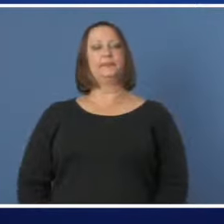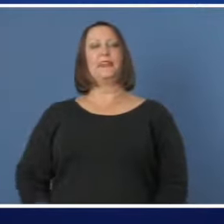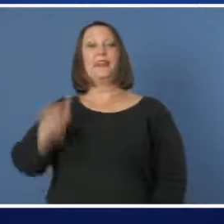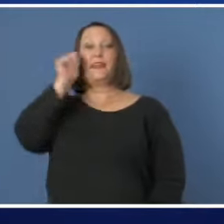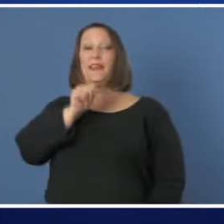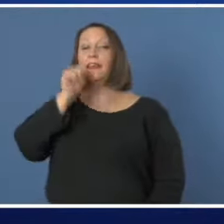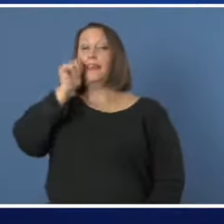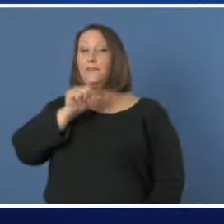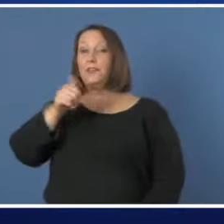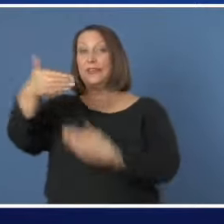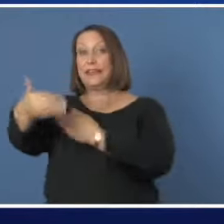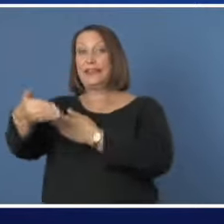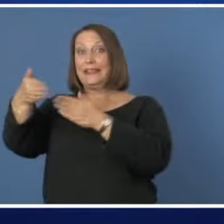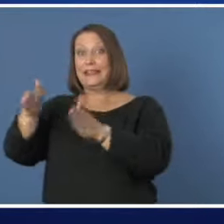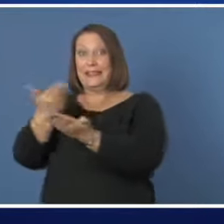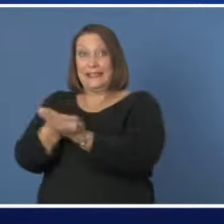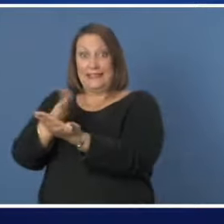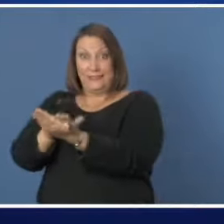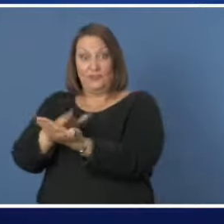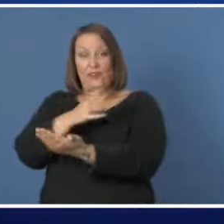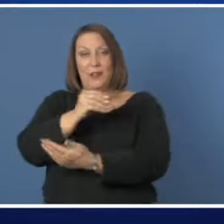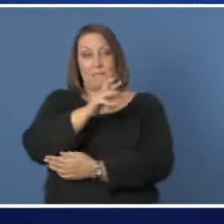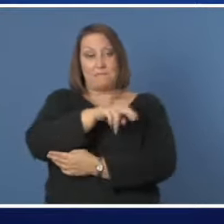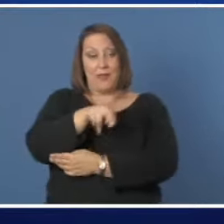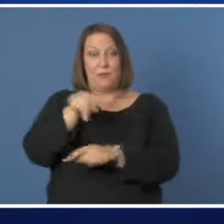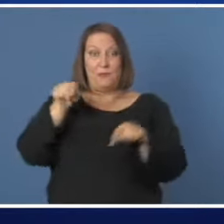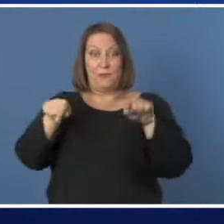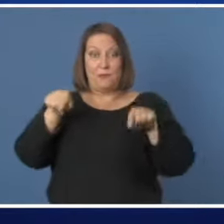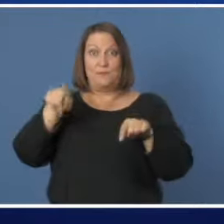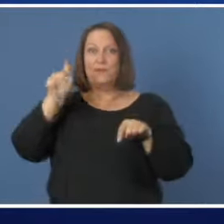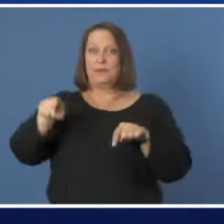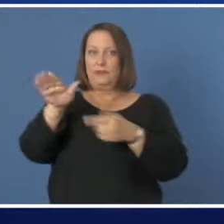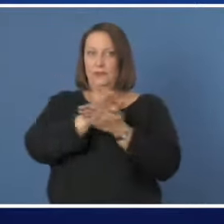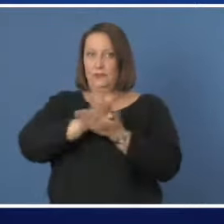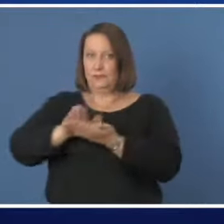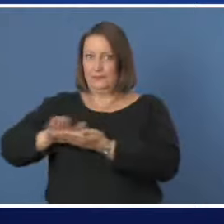Disinfect bathroom and kitchen areas daily